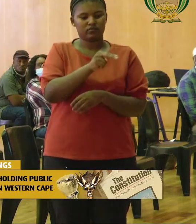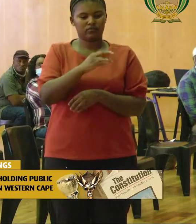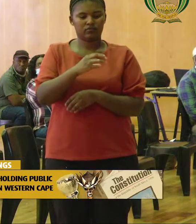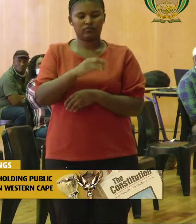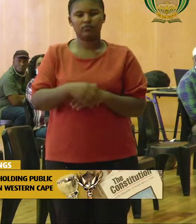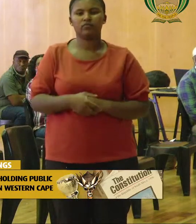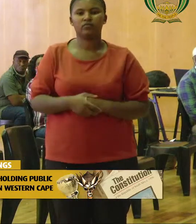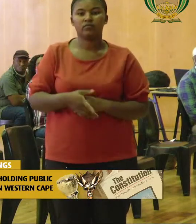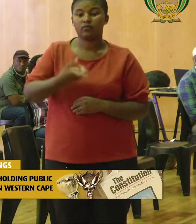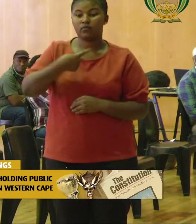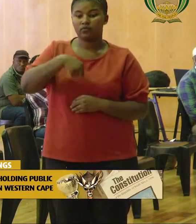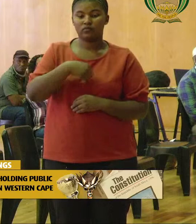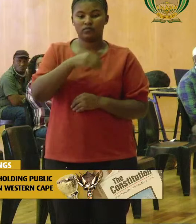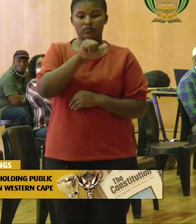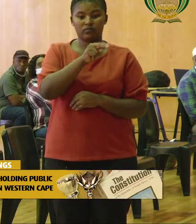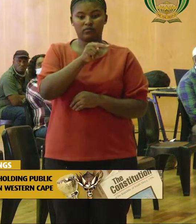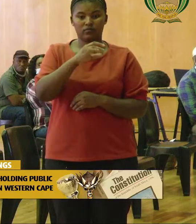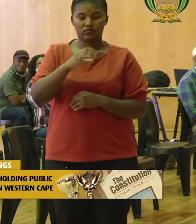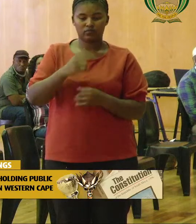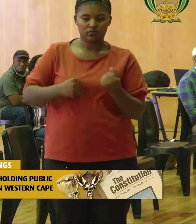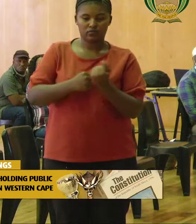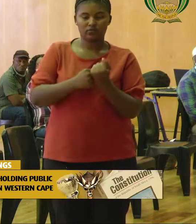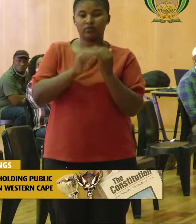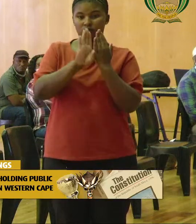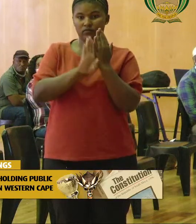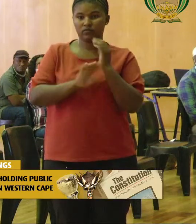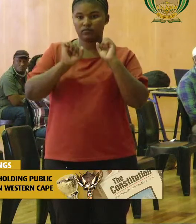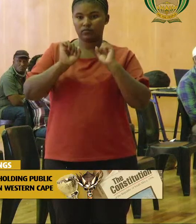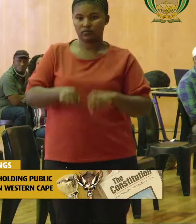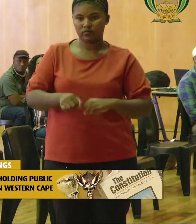Singu-ANC siyayisupporta le bill